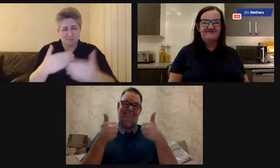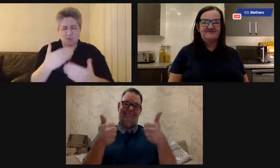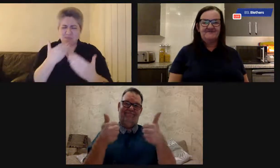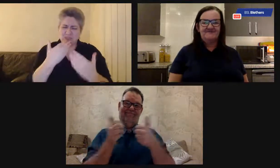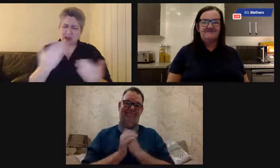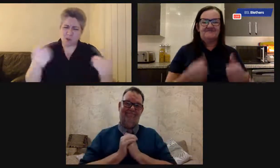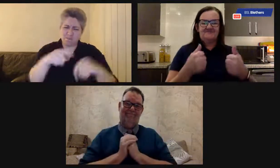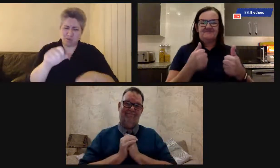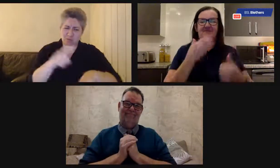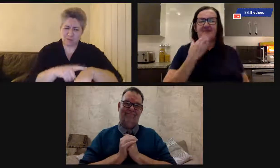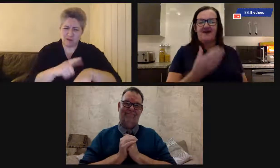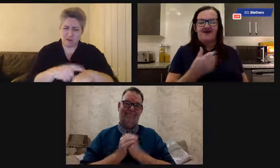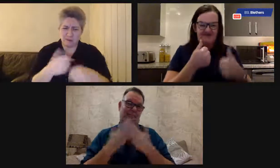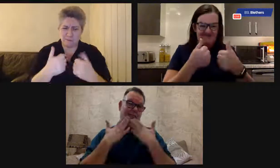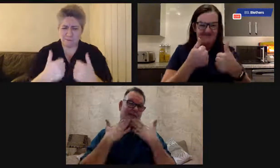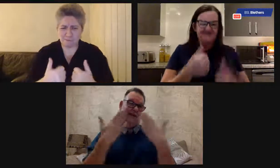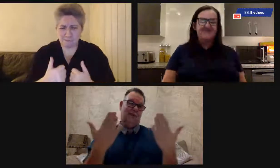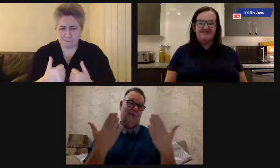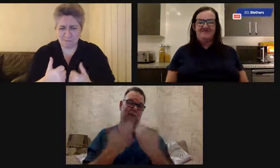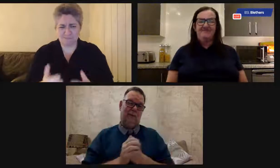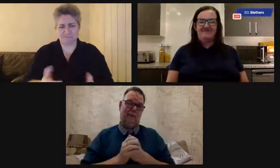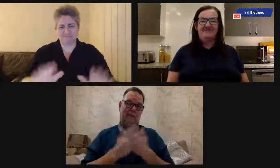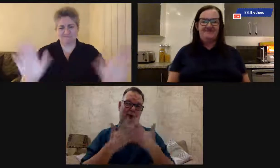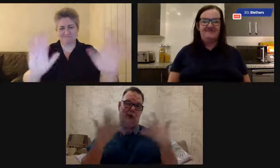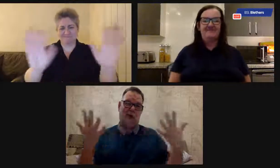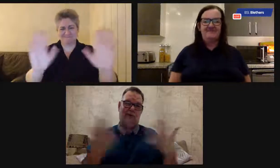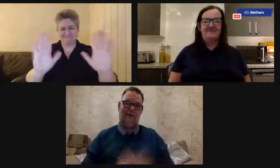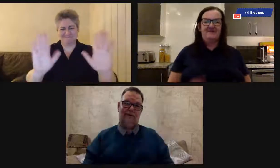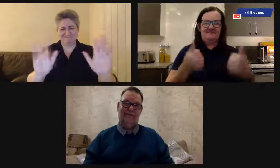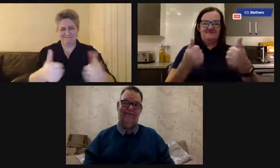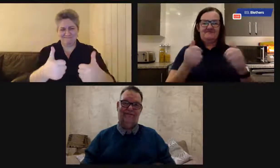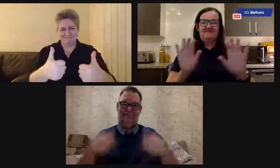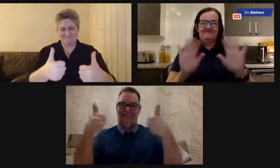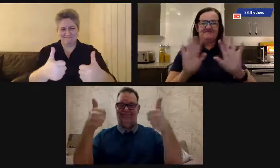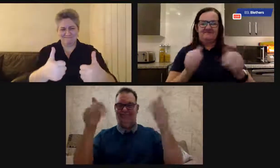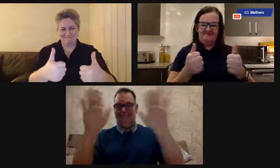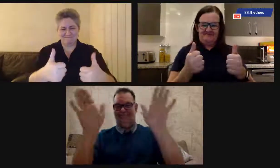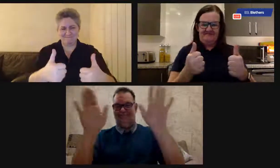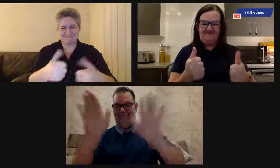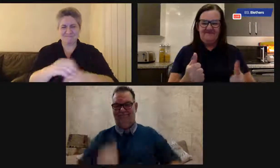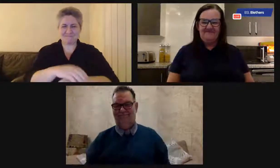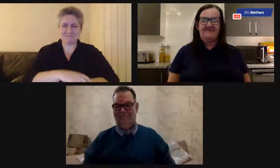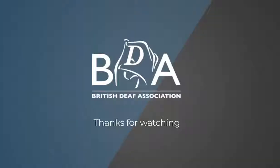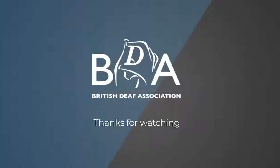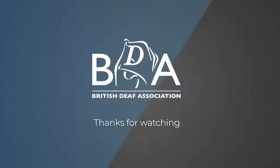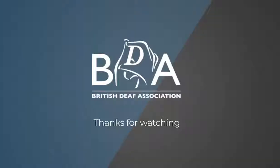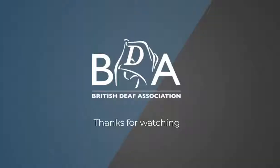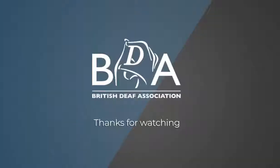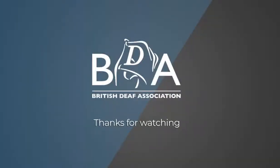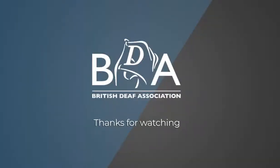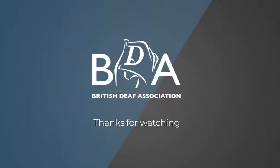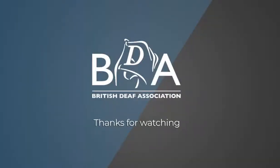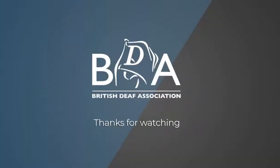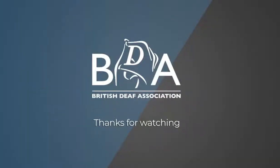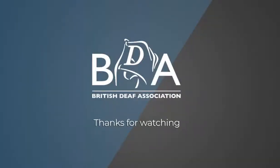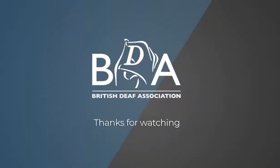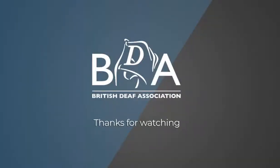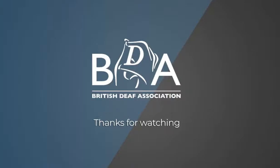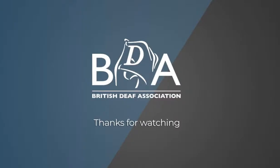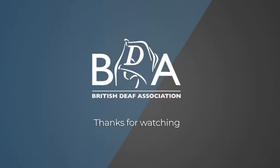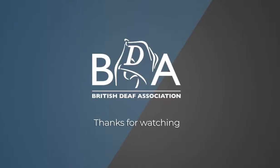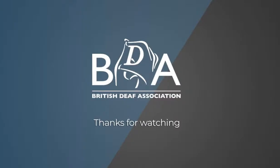faces, I think it's going to be something very special. Thank you both for your time. Thank you, everyone. Bye.